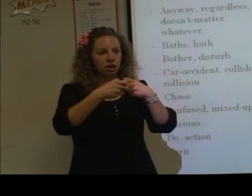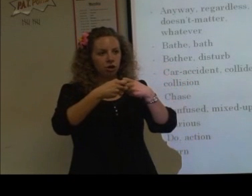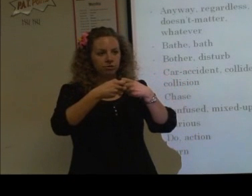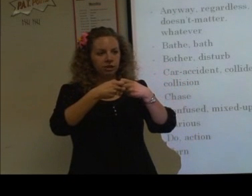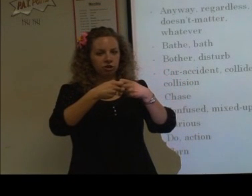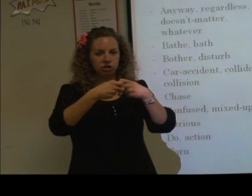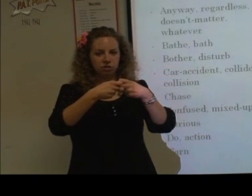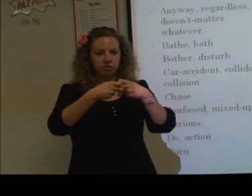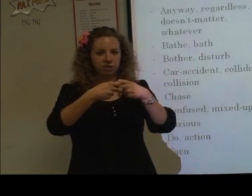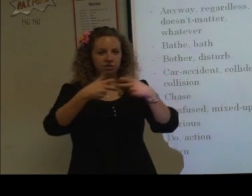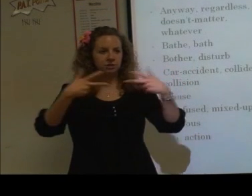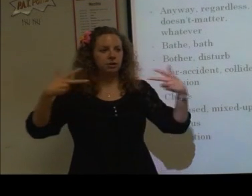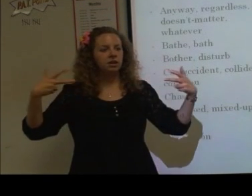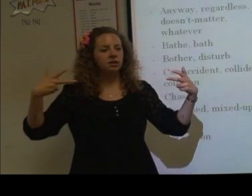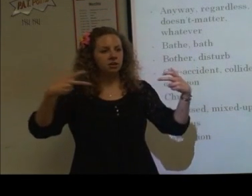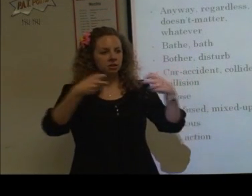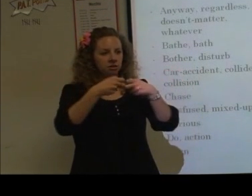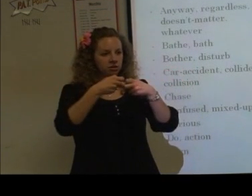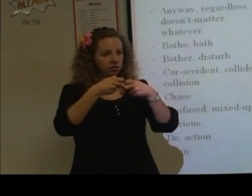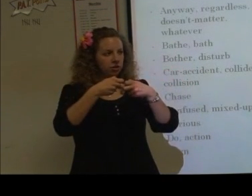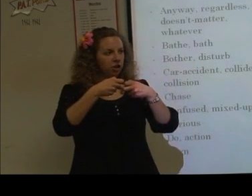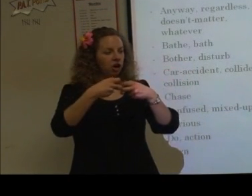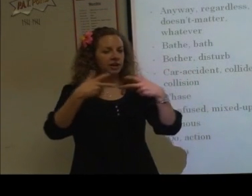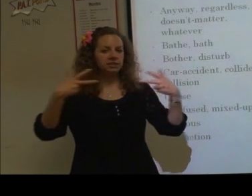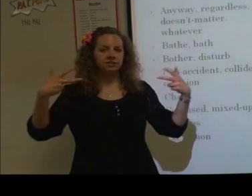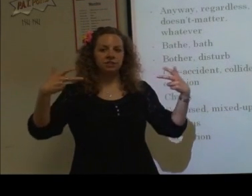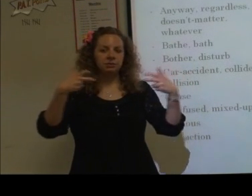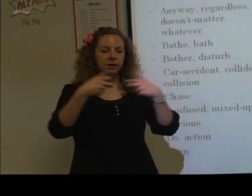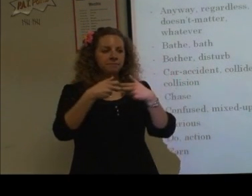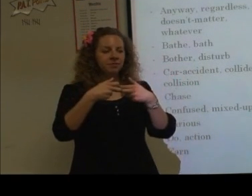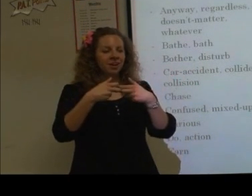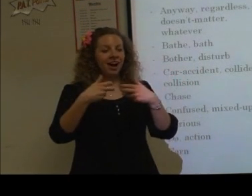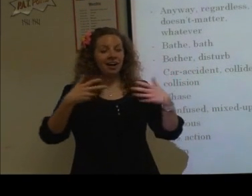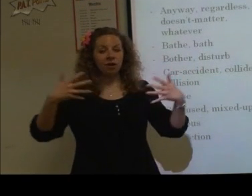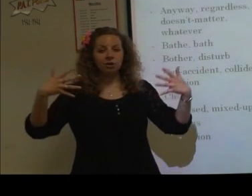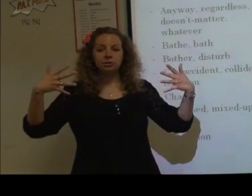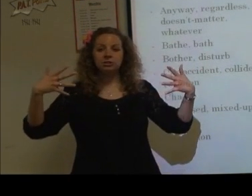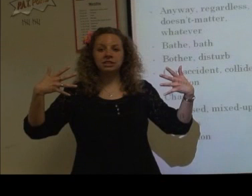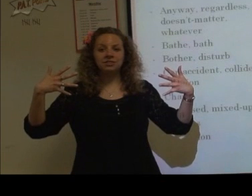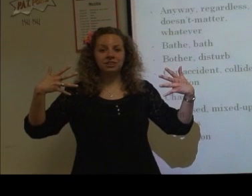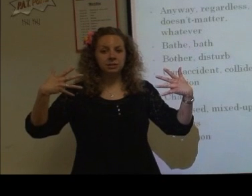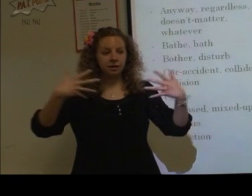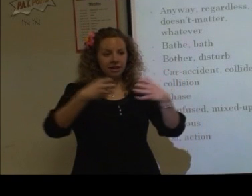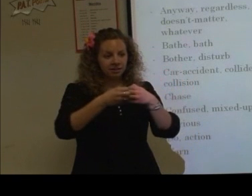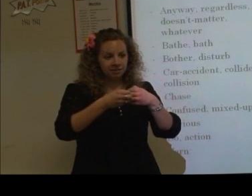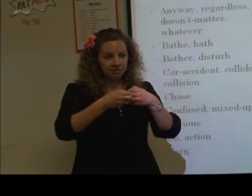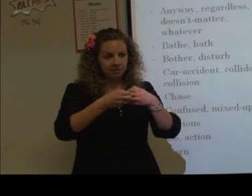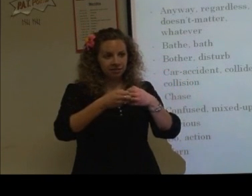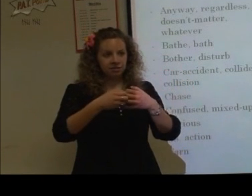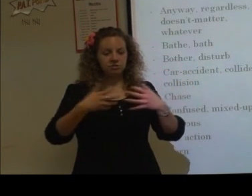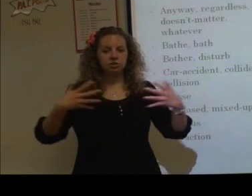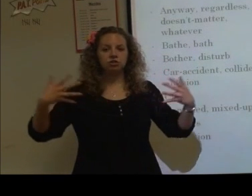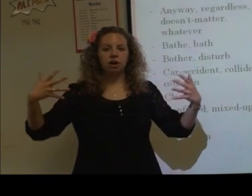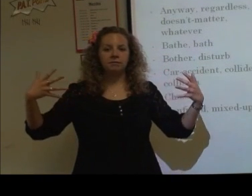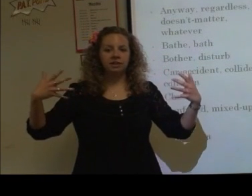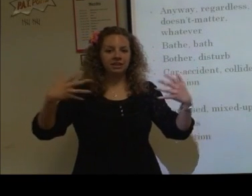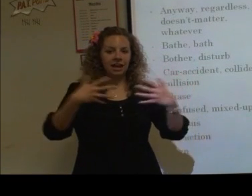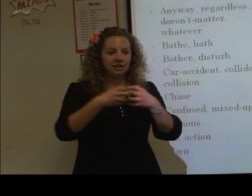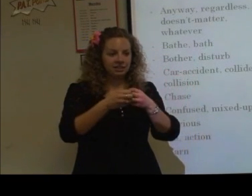go and they crunch into each other this way. So like car accident this way. I've also seen it this way, describing like an accident